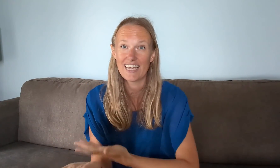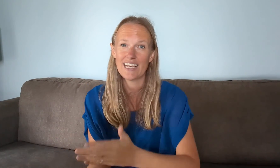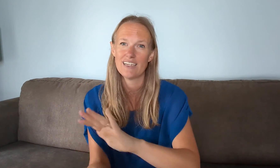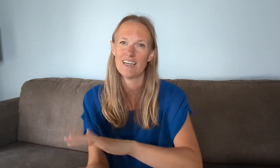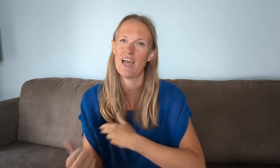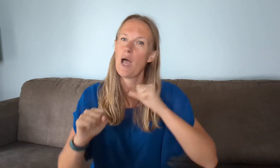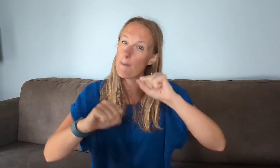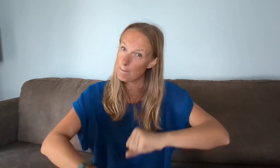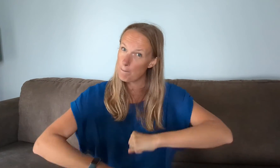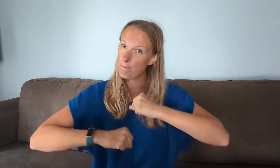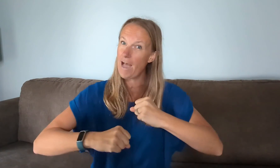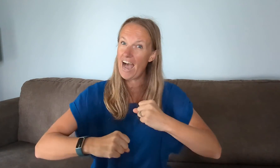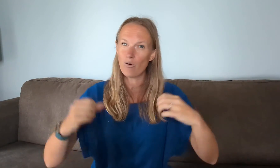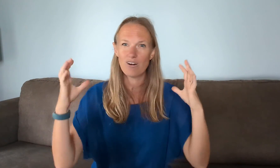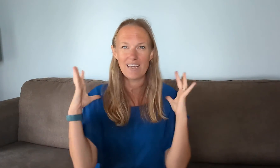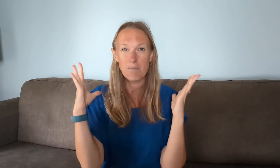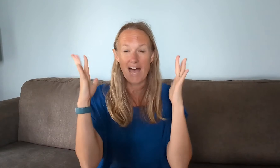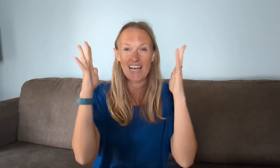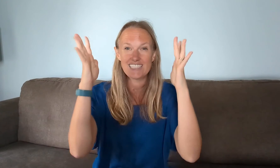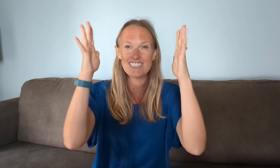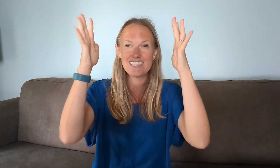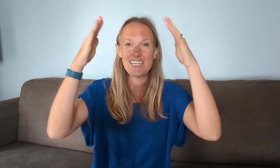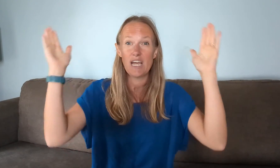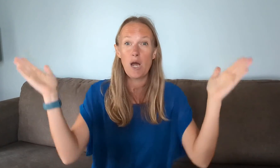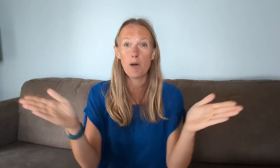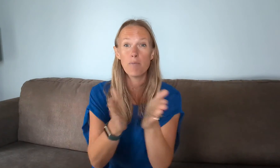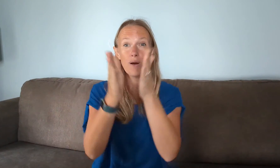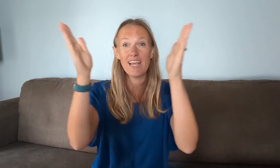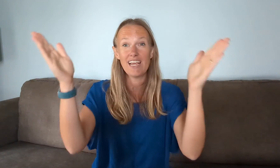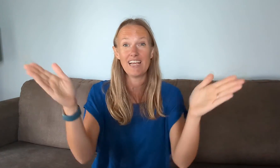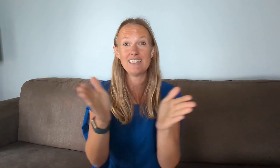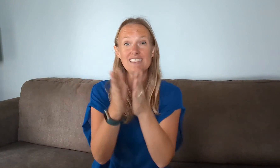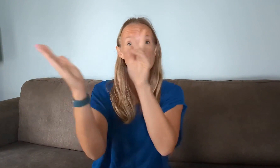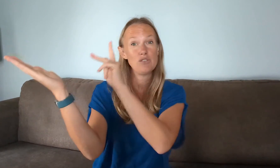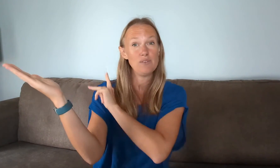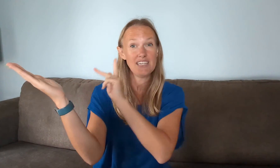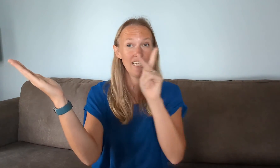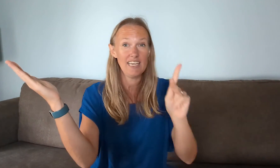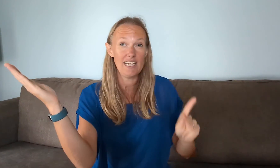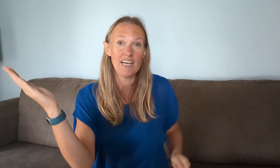sing. Power and majesty, praise to the King.